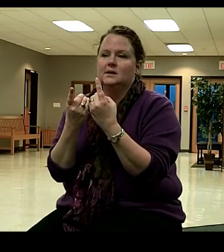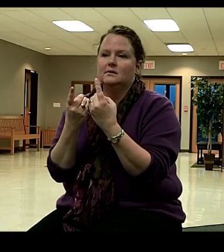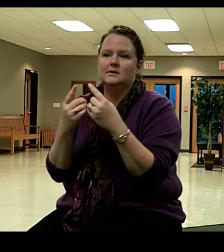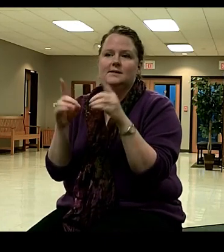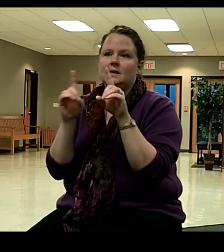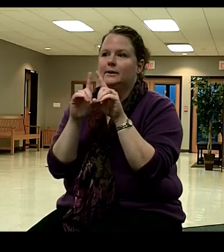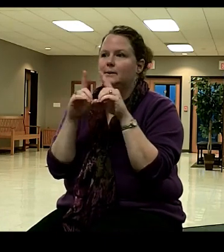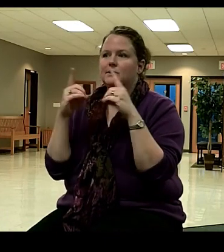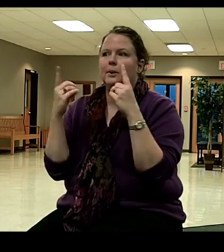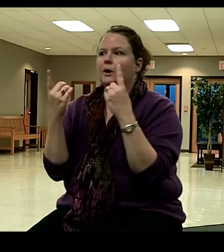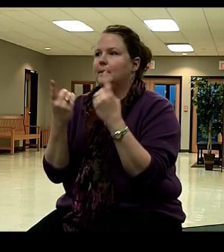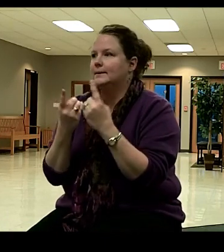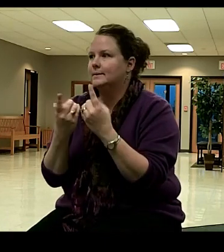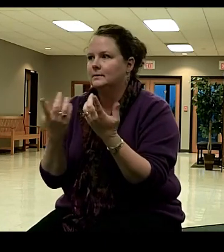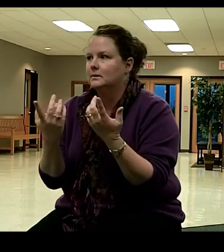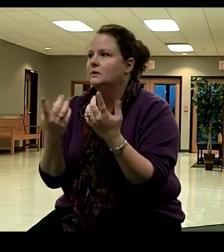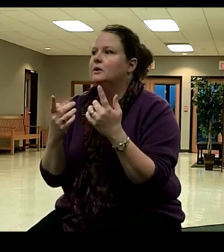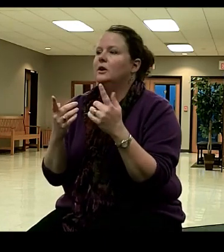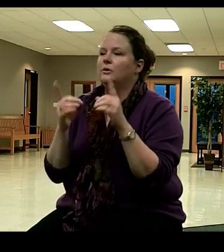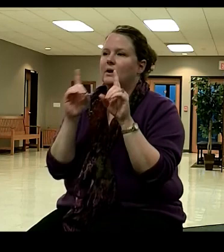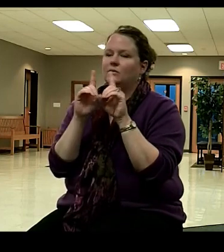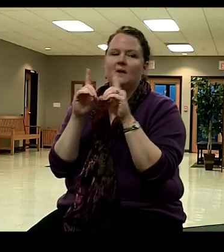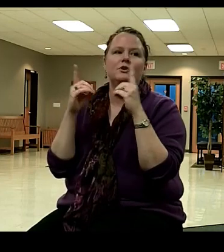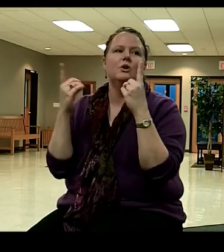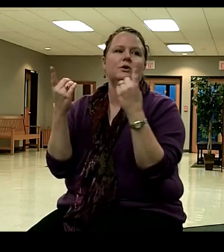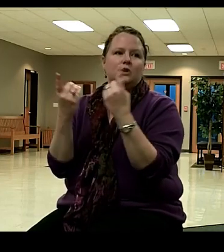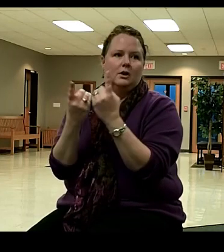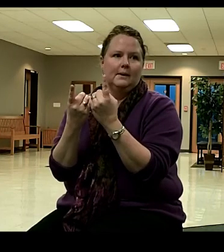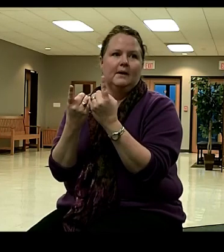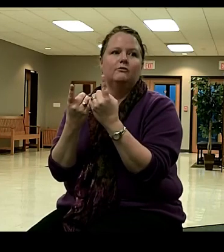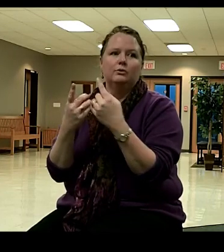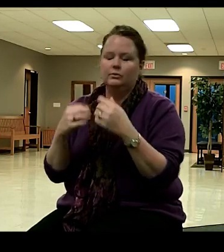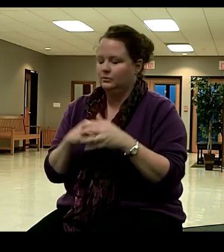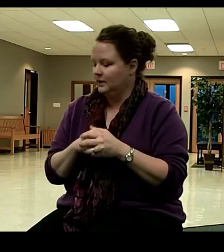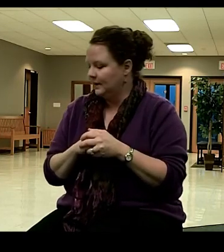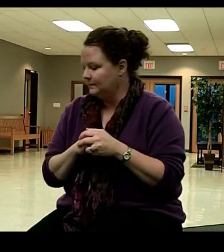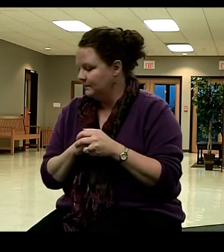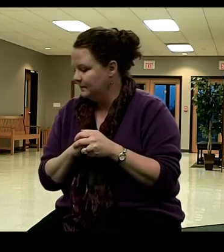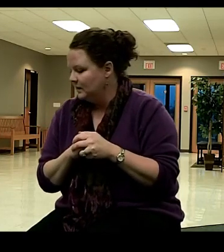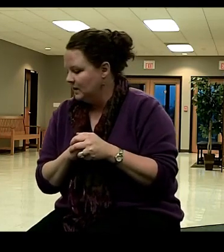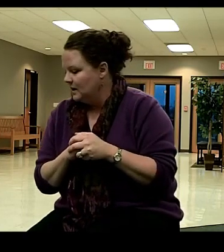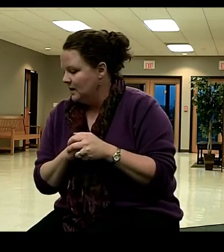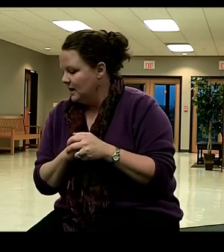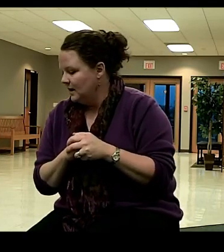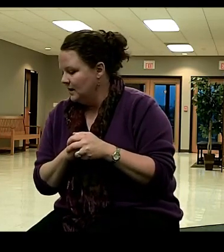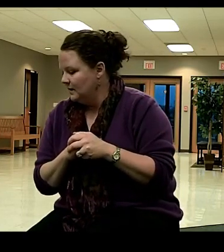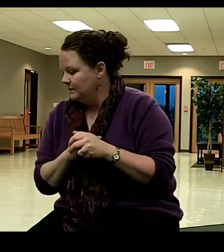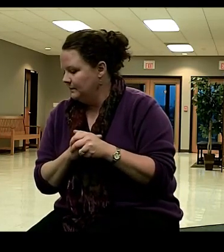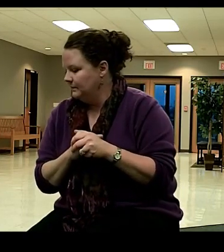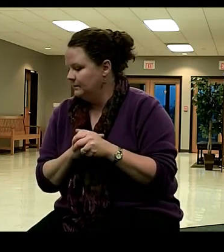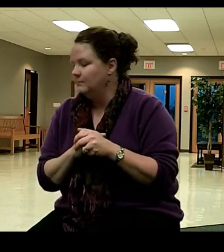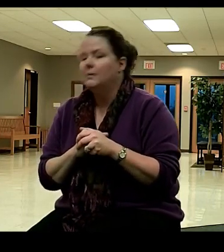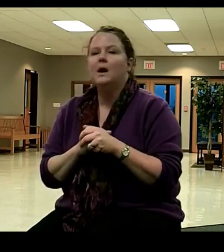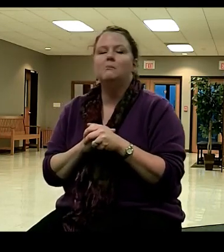this D could be department. You know, they have to know that you're talking about food. Okay? A